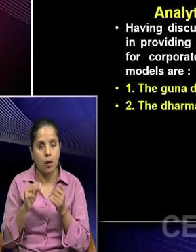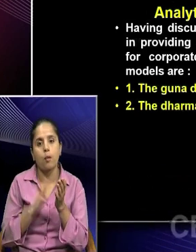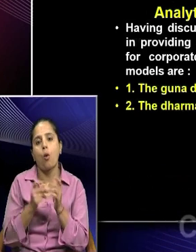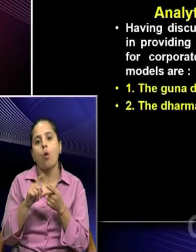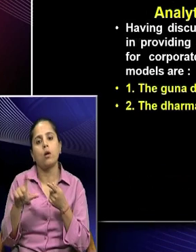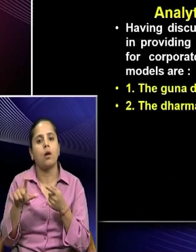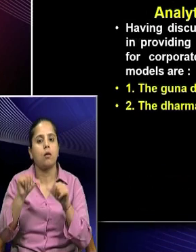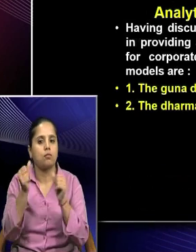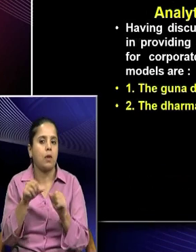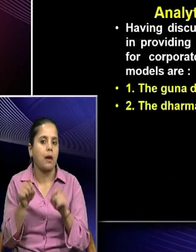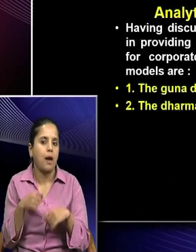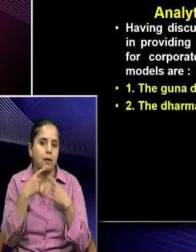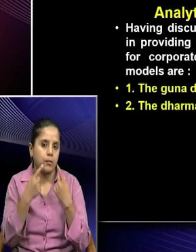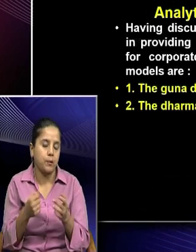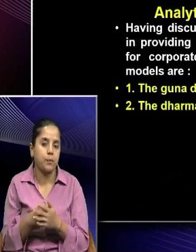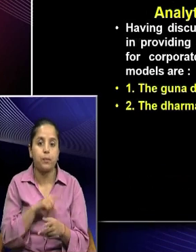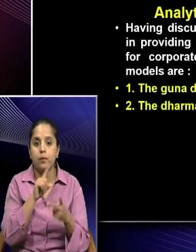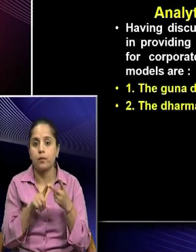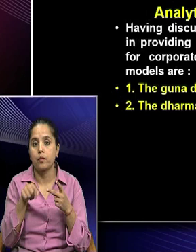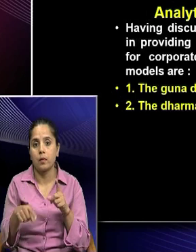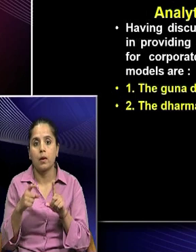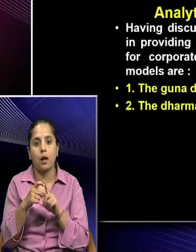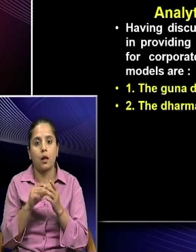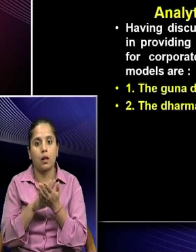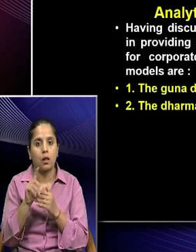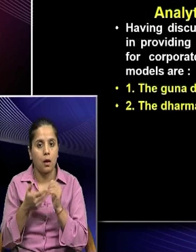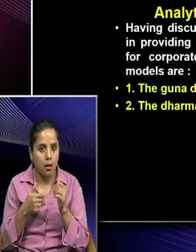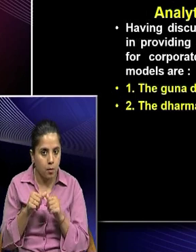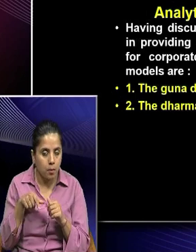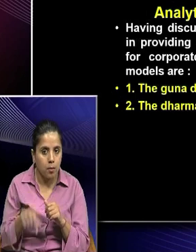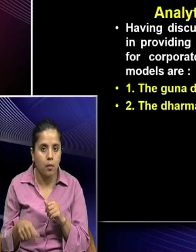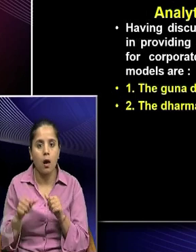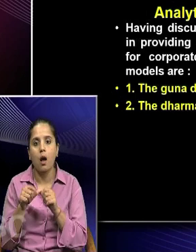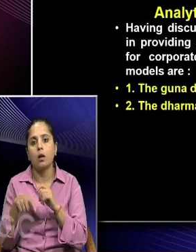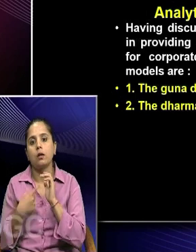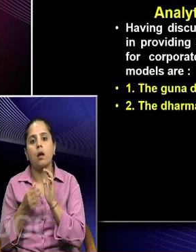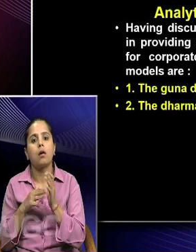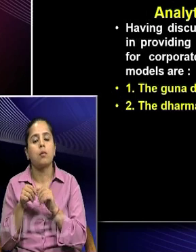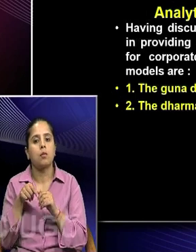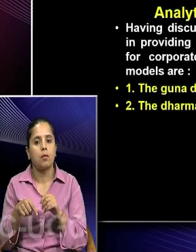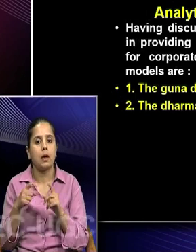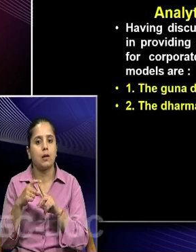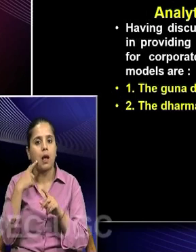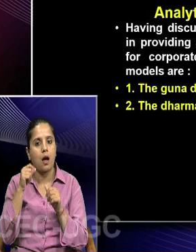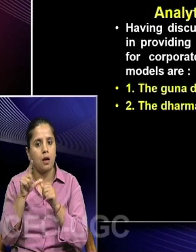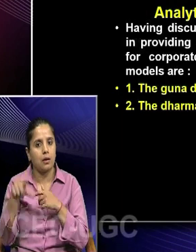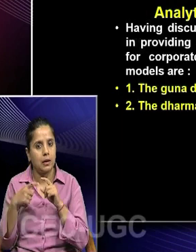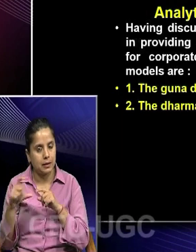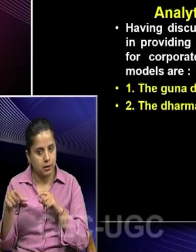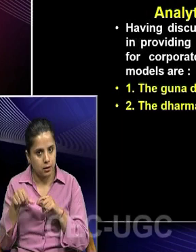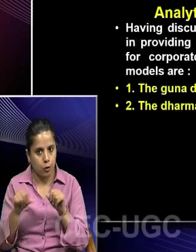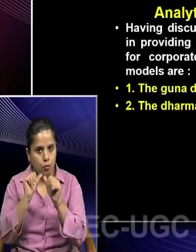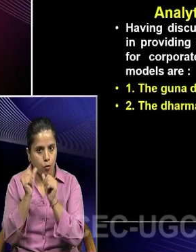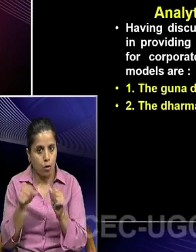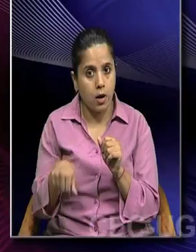you can say. The second one is the Dharma Adharma dialectic model, where we are trying